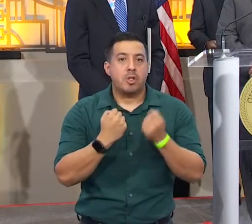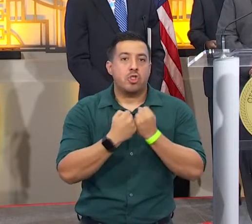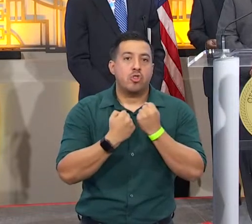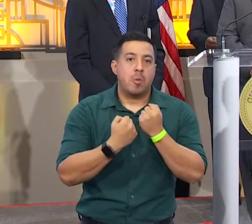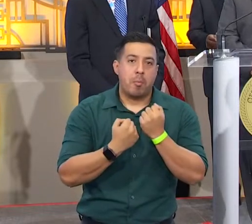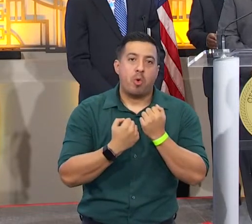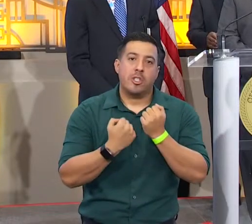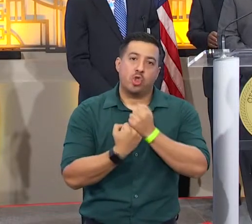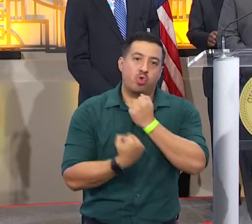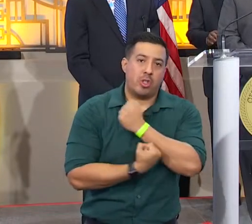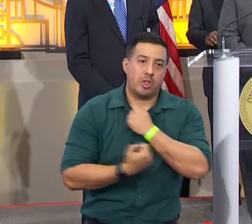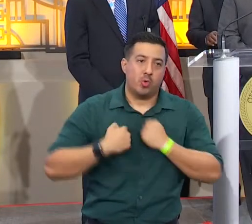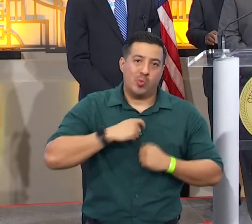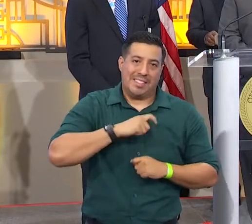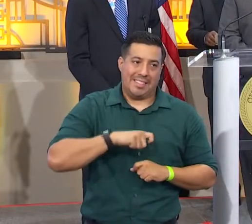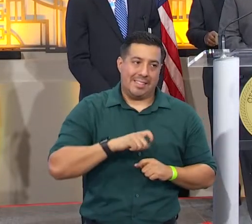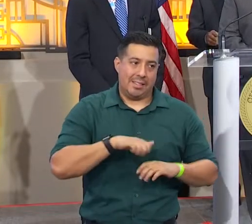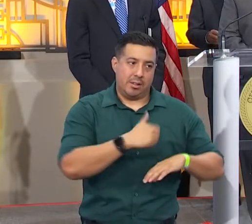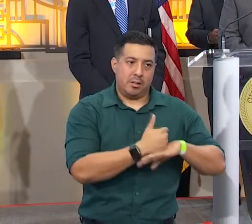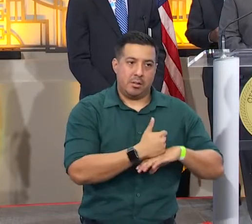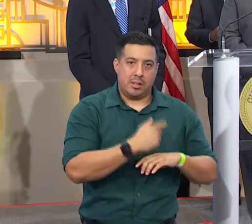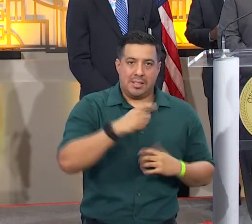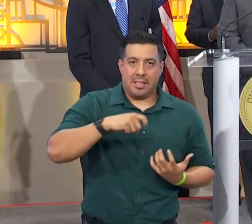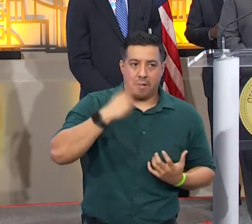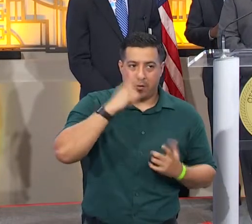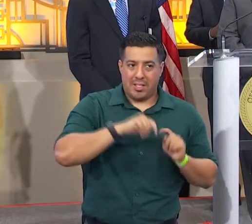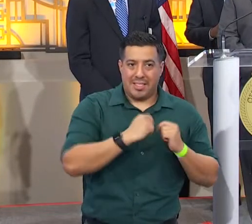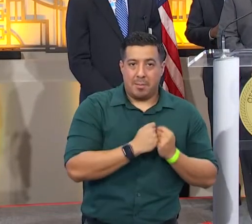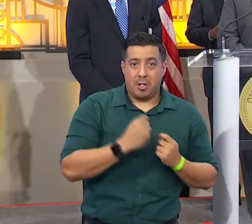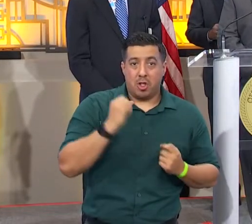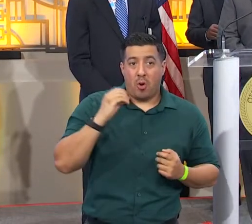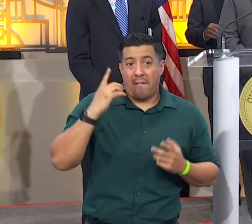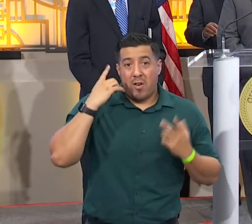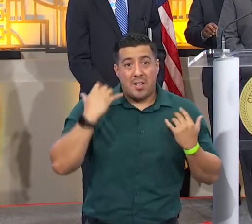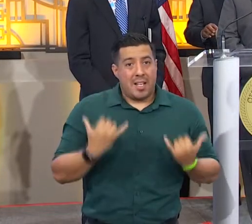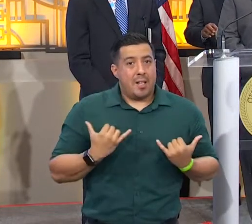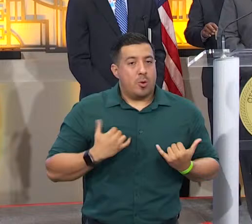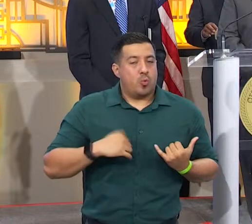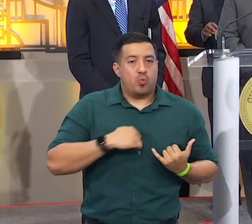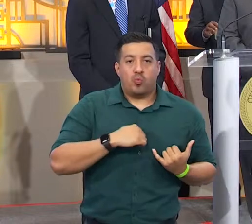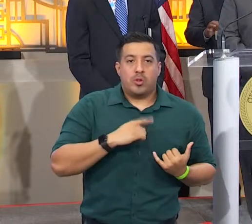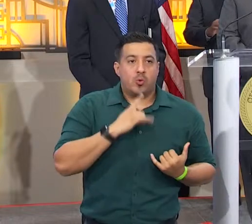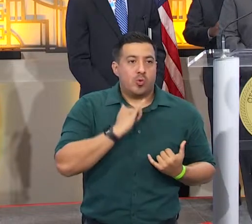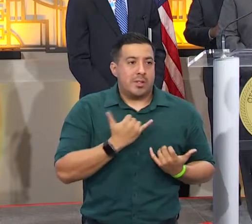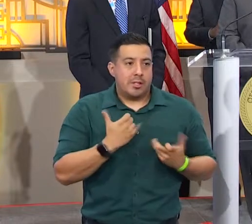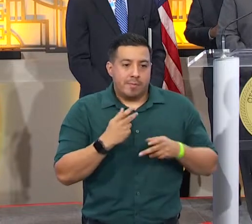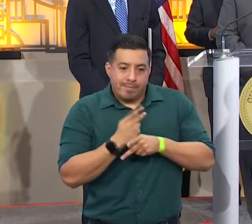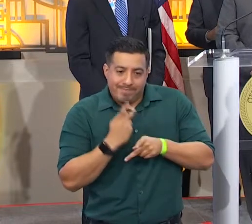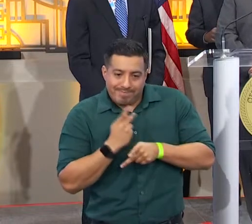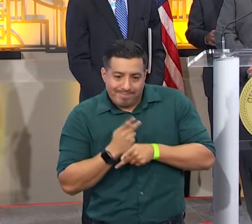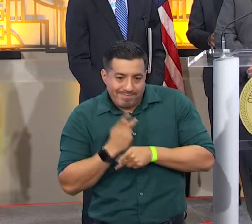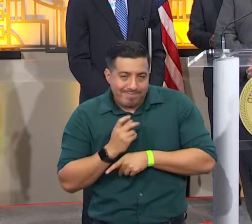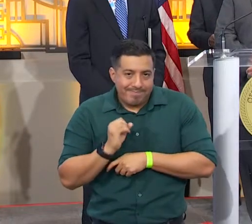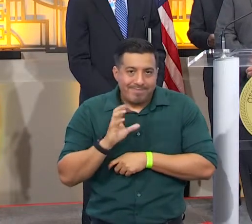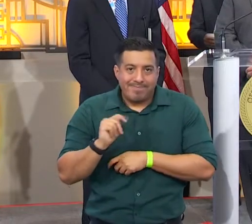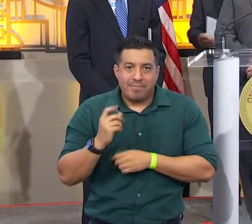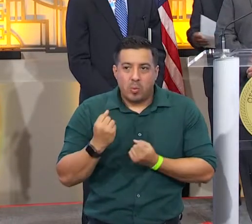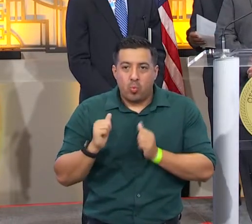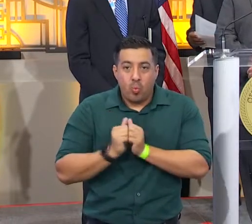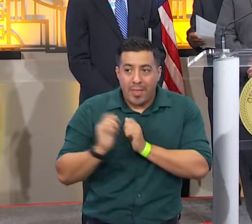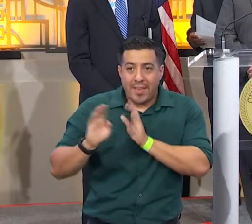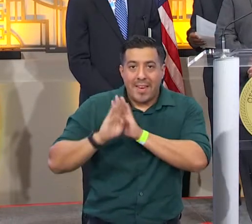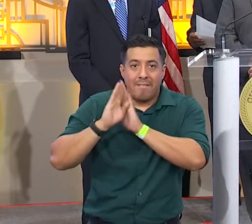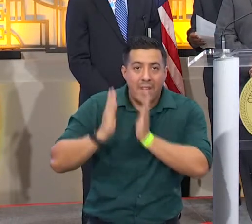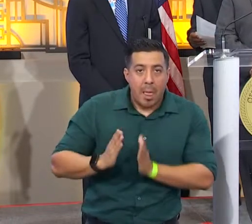structures that'll be necessary for the team. So we're, as Mario said, we're really still sorting out with the developer